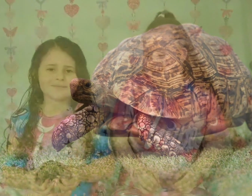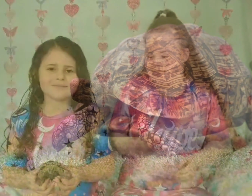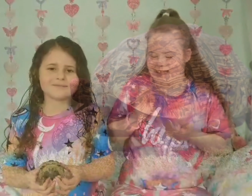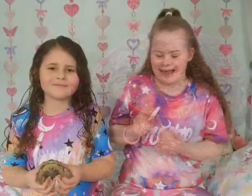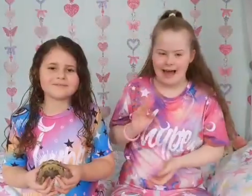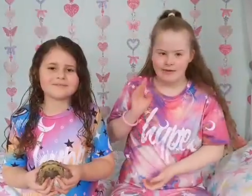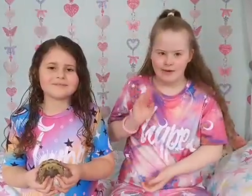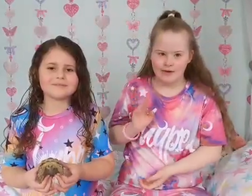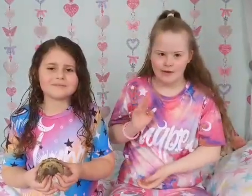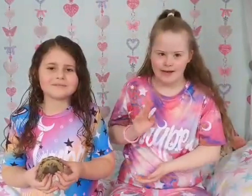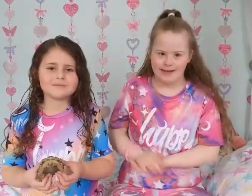The dog toy toy.